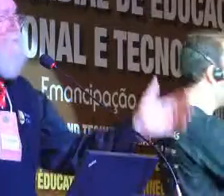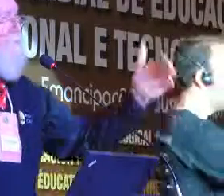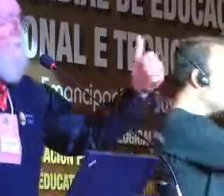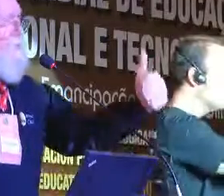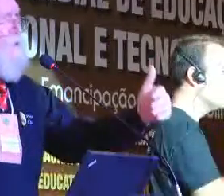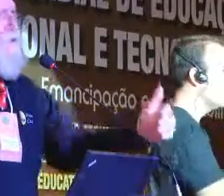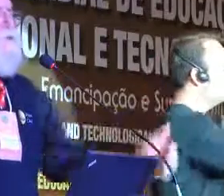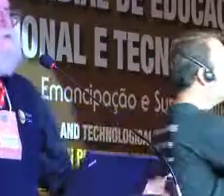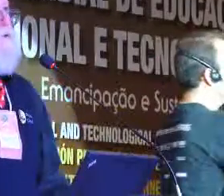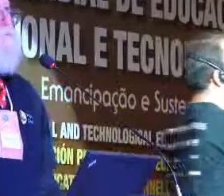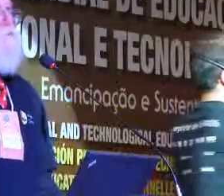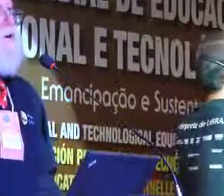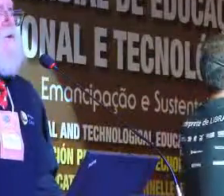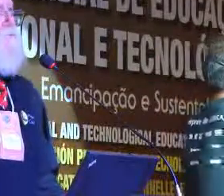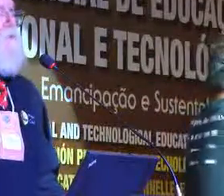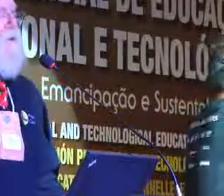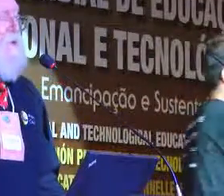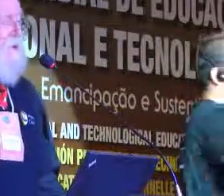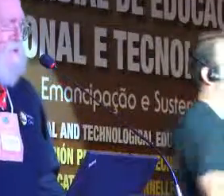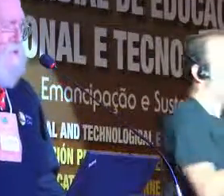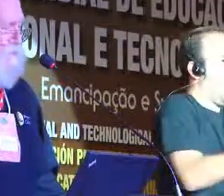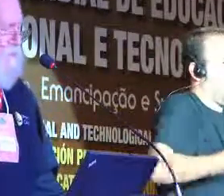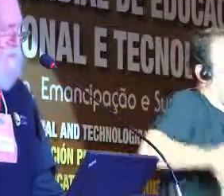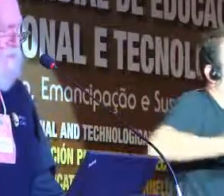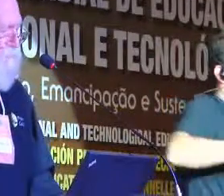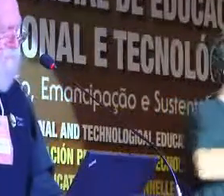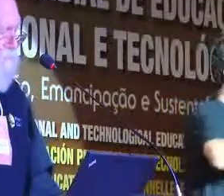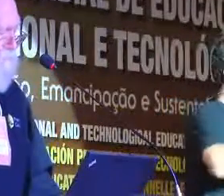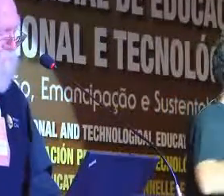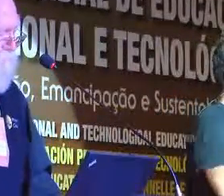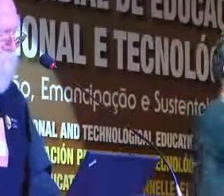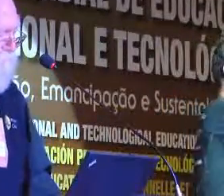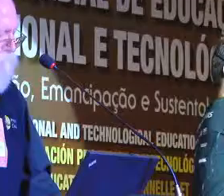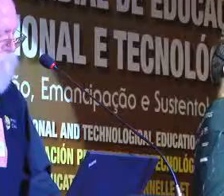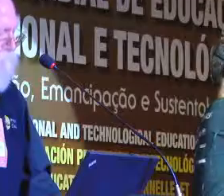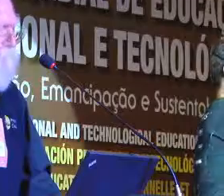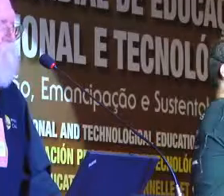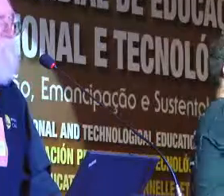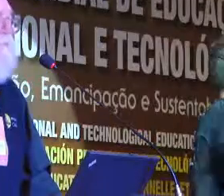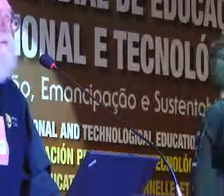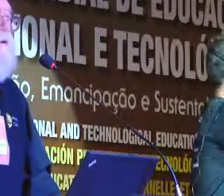They store their data on the thumb drive and they can take their data with them.